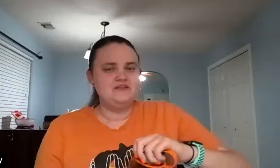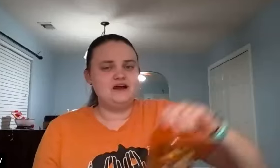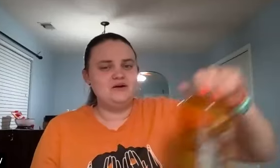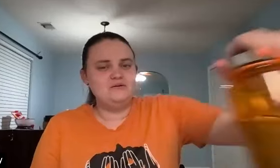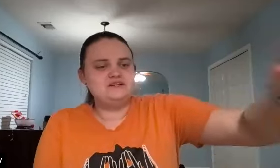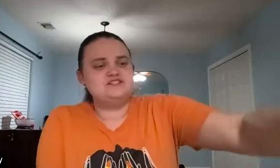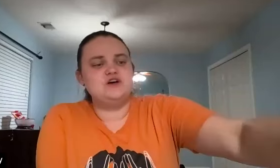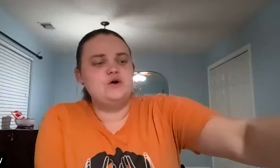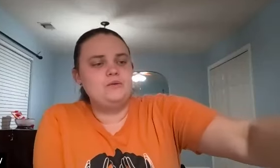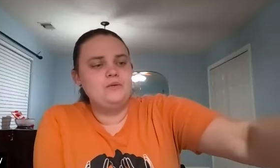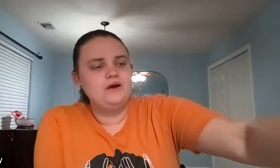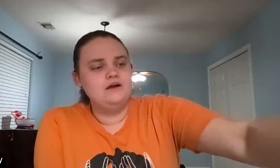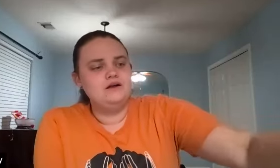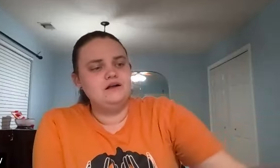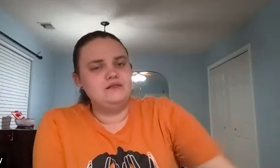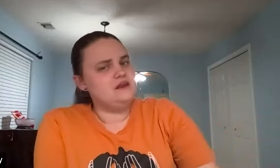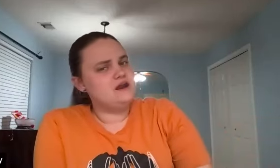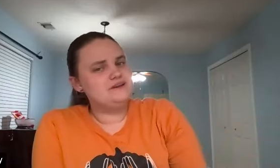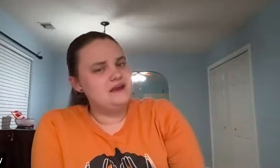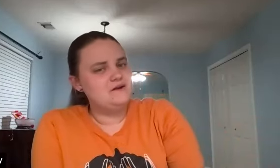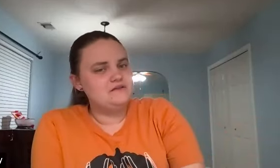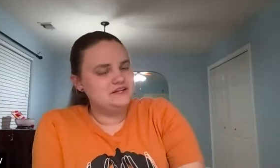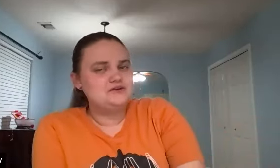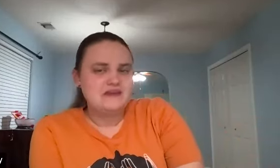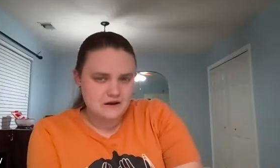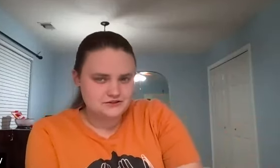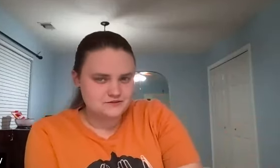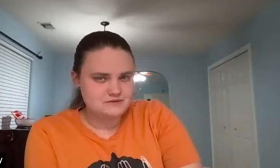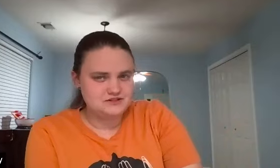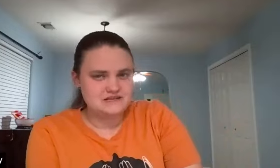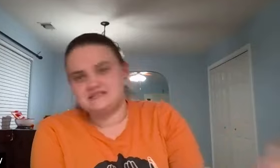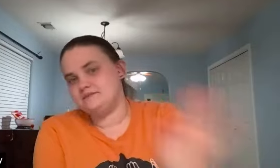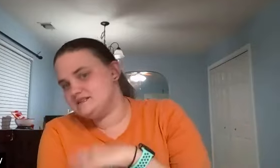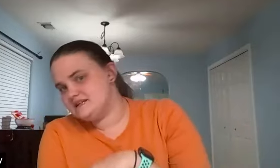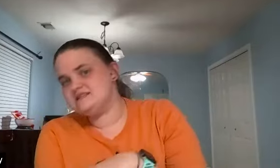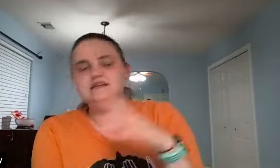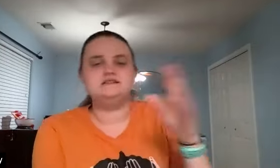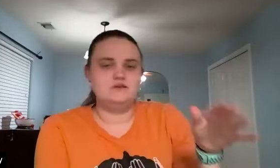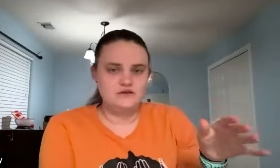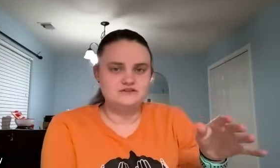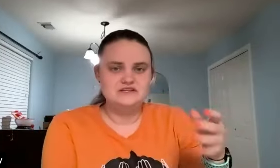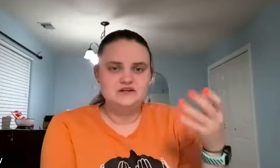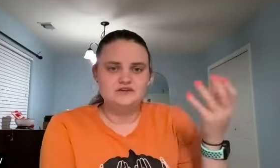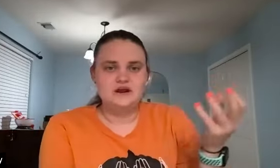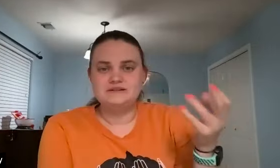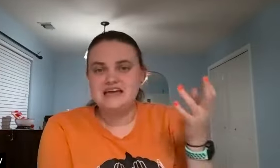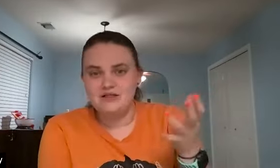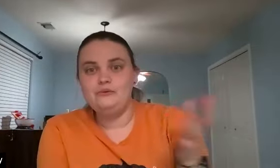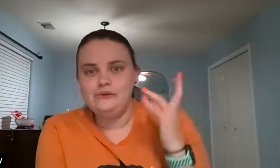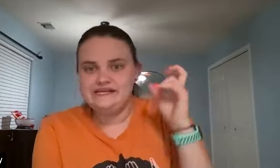not always so like not every like the characters people dress up as like princesses and all those, they're not always